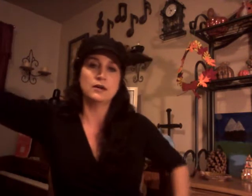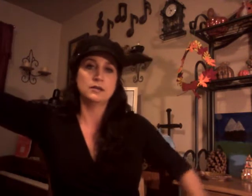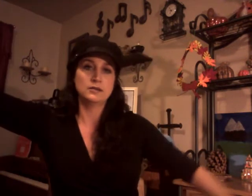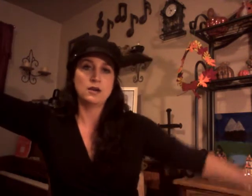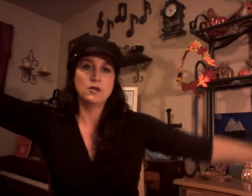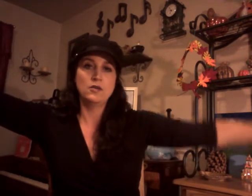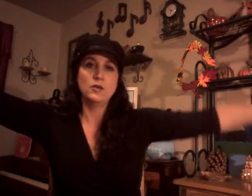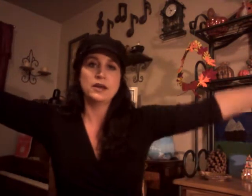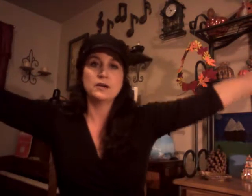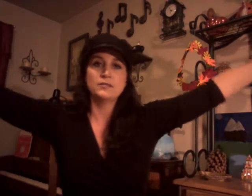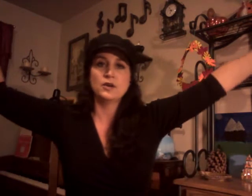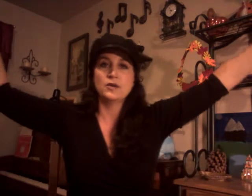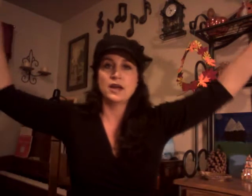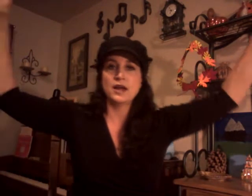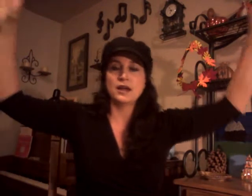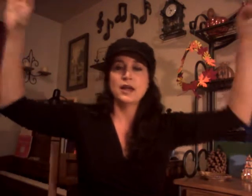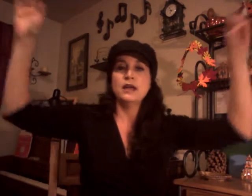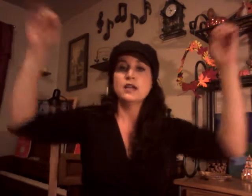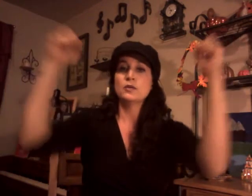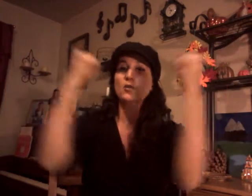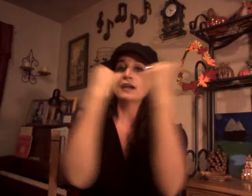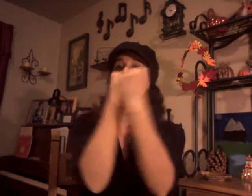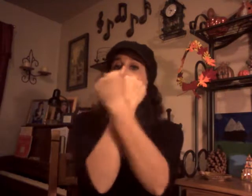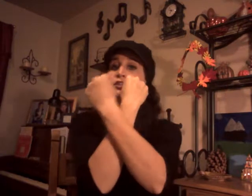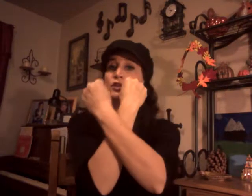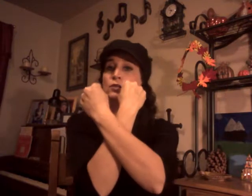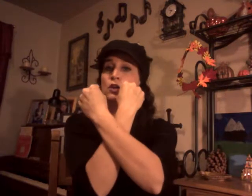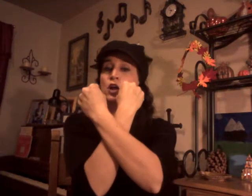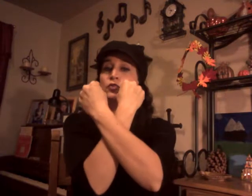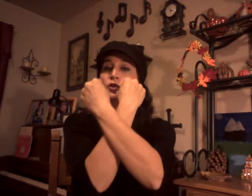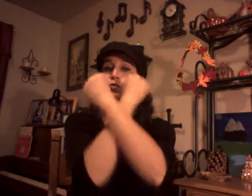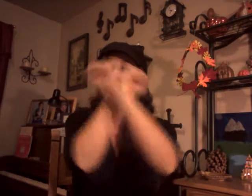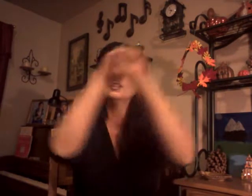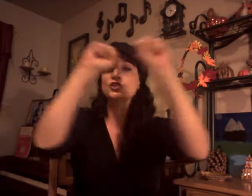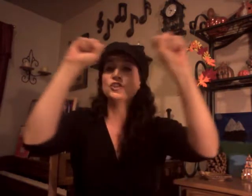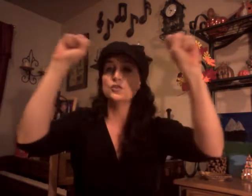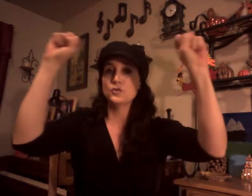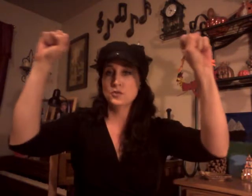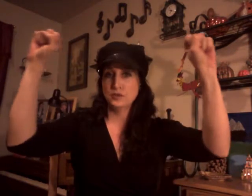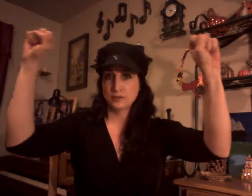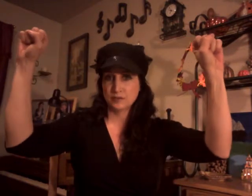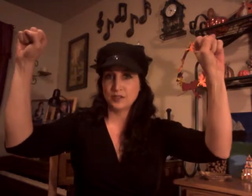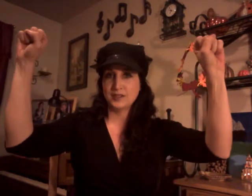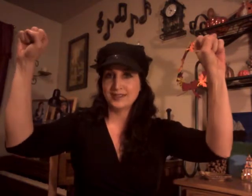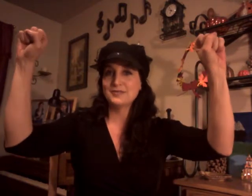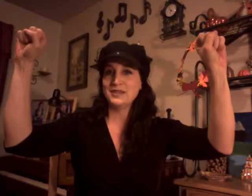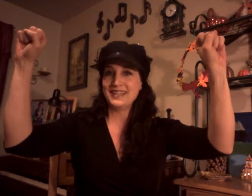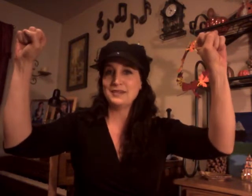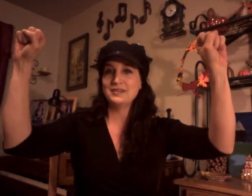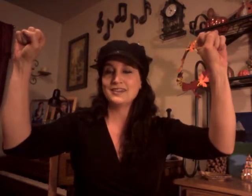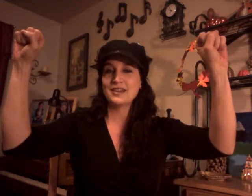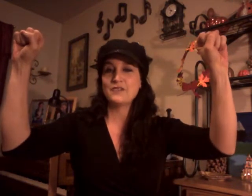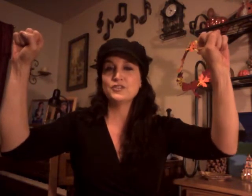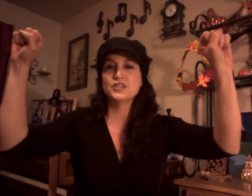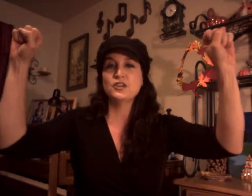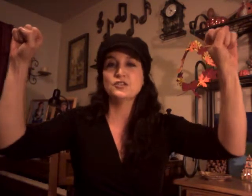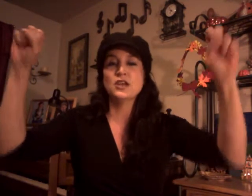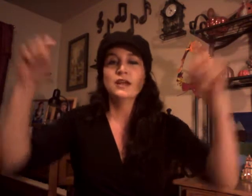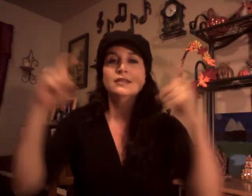Emmanuel, all the way up, okay? Now we go back to the rescue. The rescue, redeemed, okay, for sinners. This